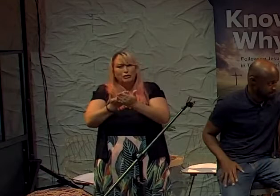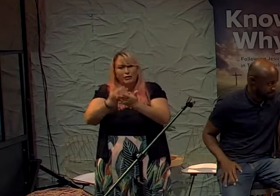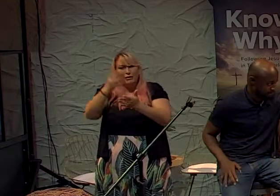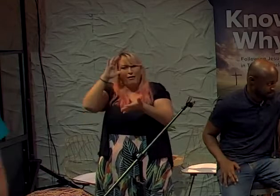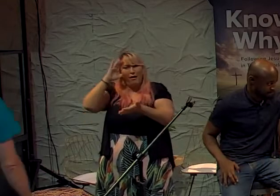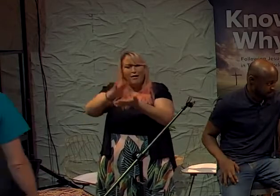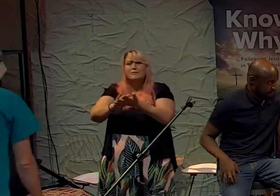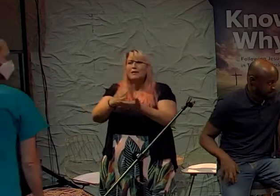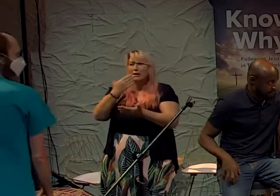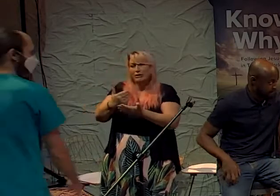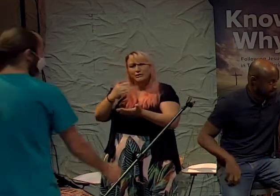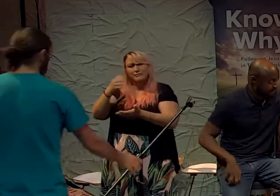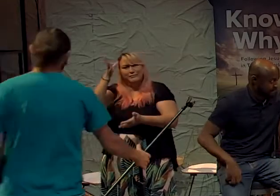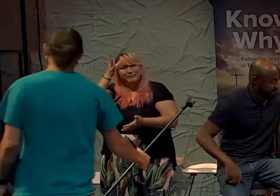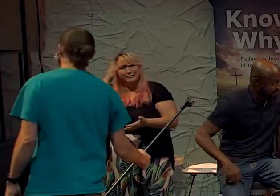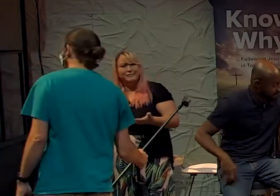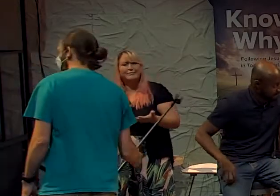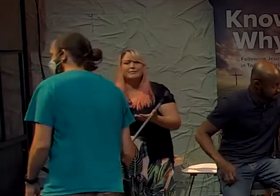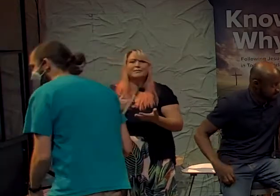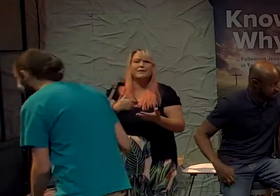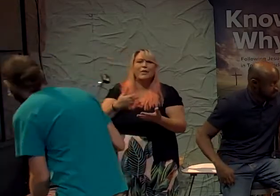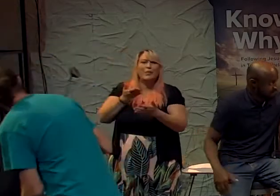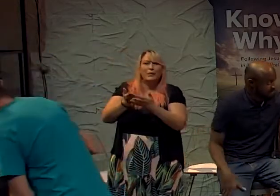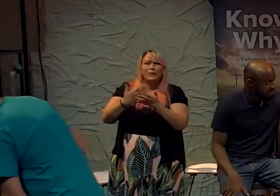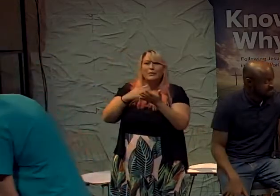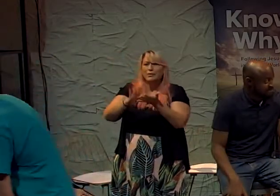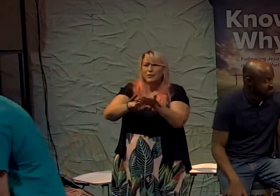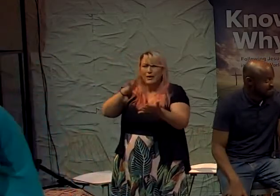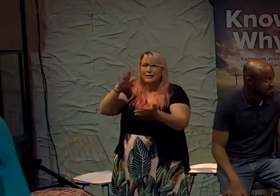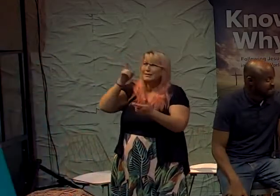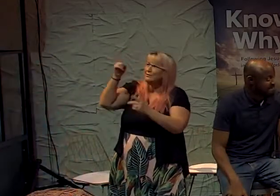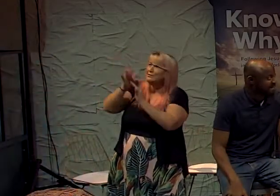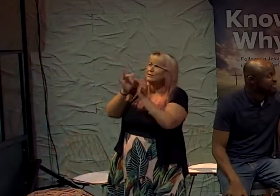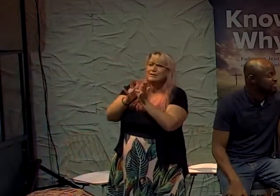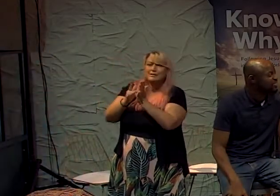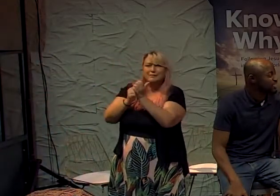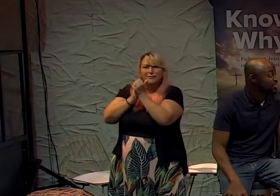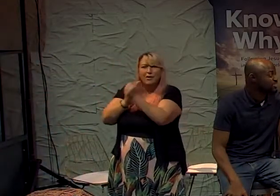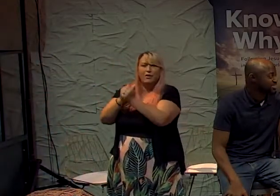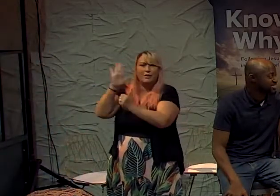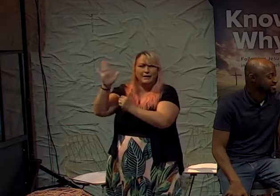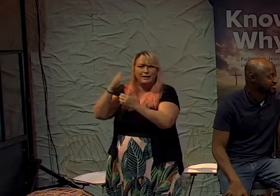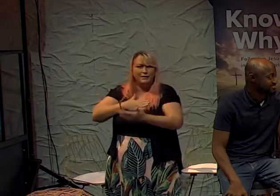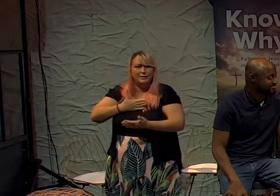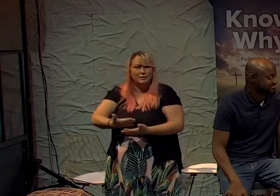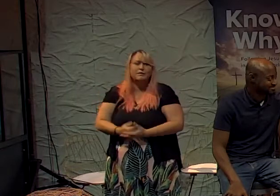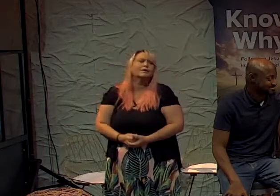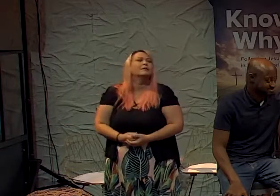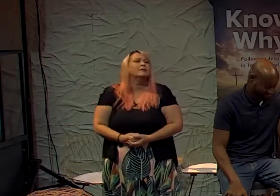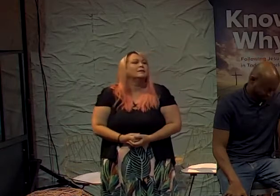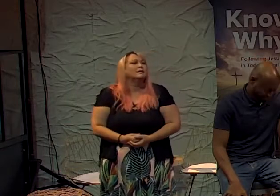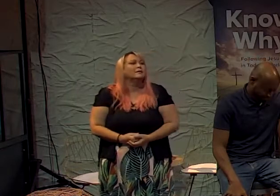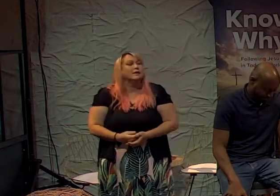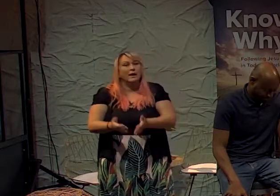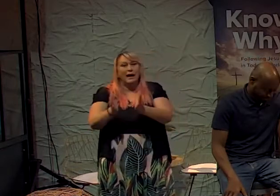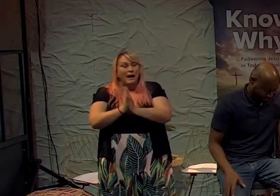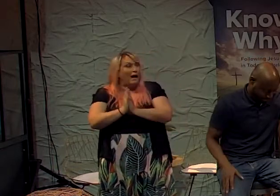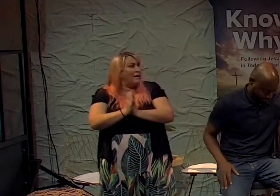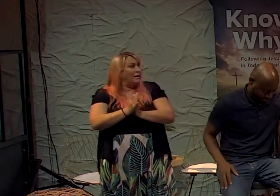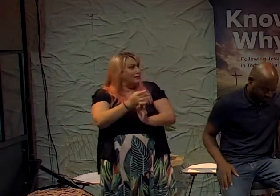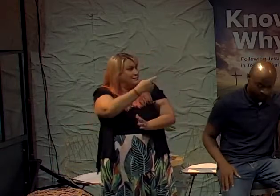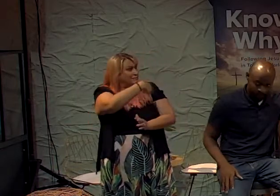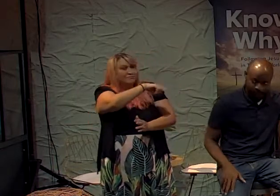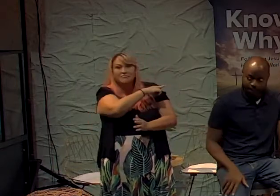And all of that is through the grace of Jesus and through obeying those two things. So I asked these guys to